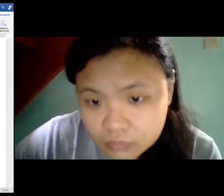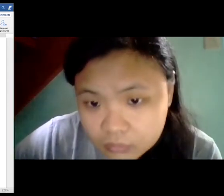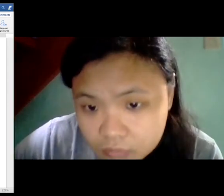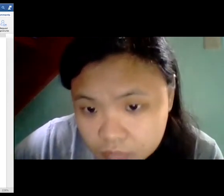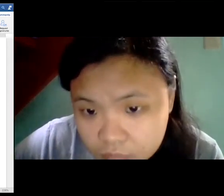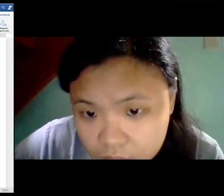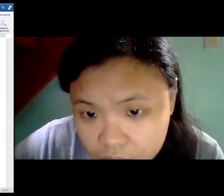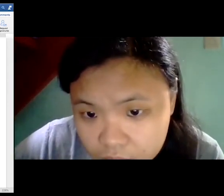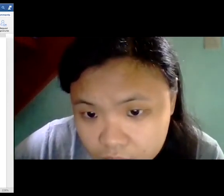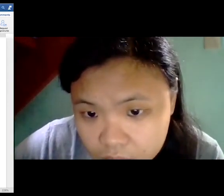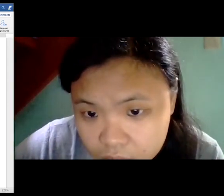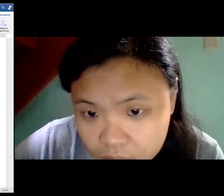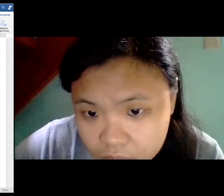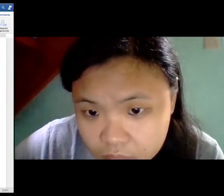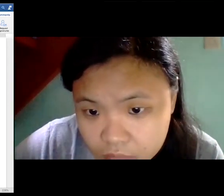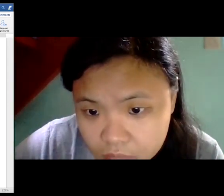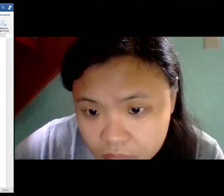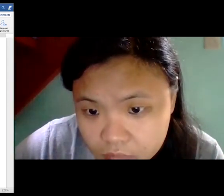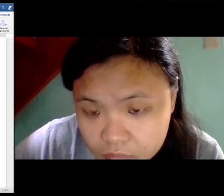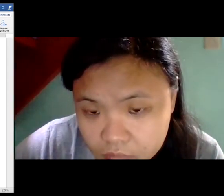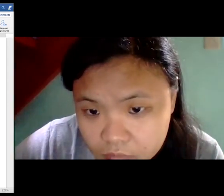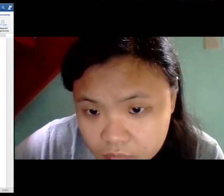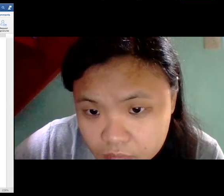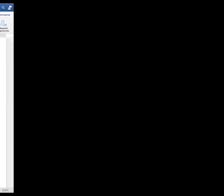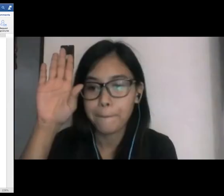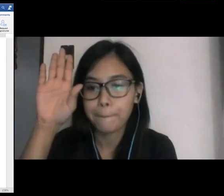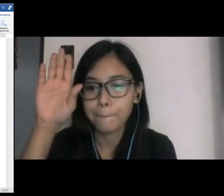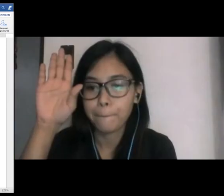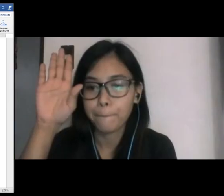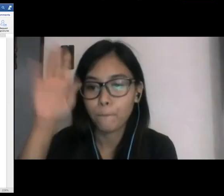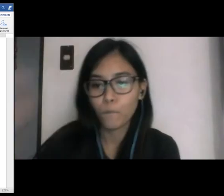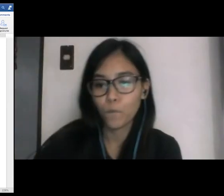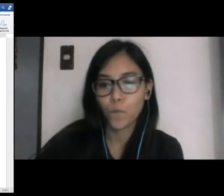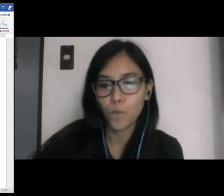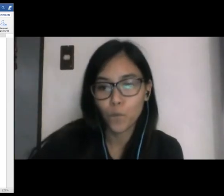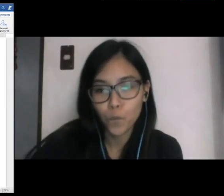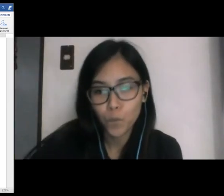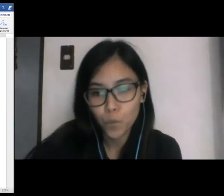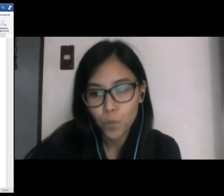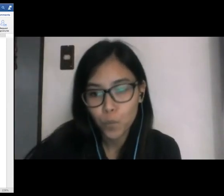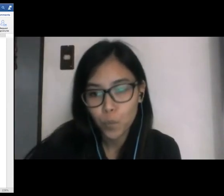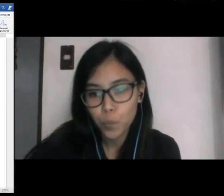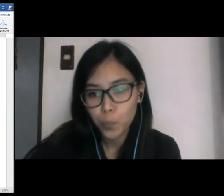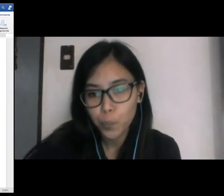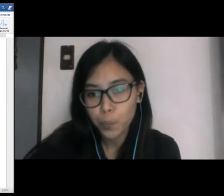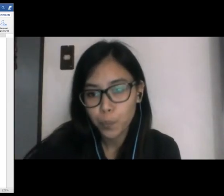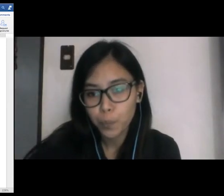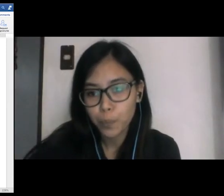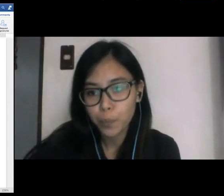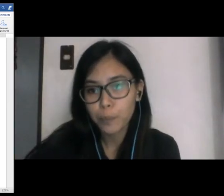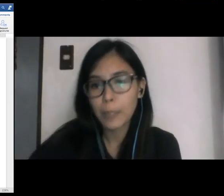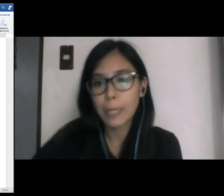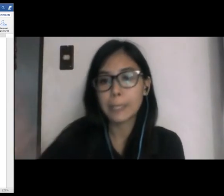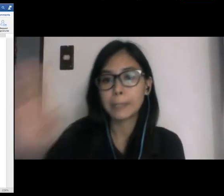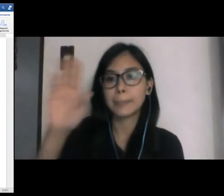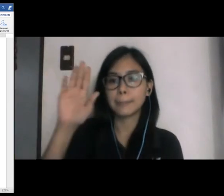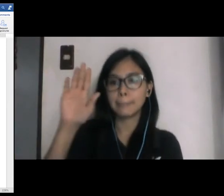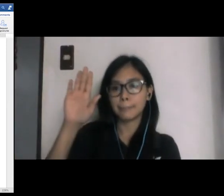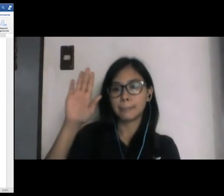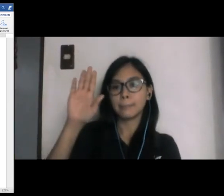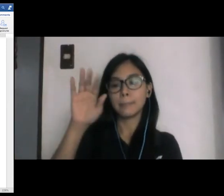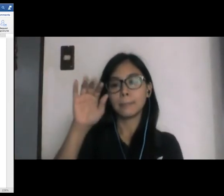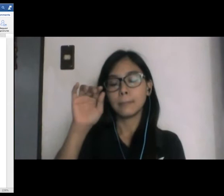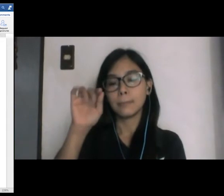is most common, what people are going to see most frequently. And for the Yami has dictionary, then you include all